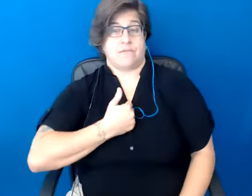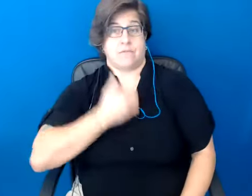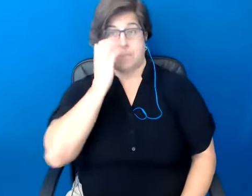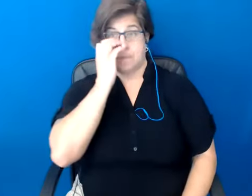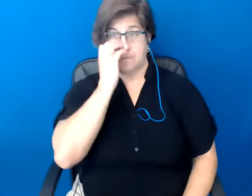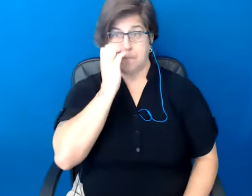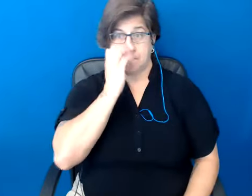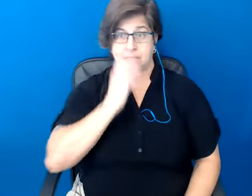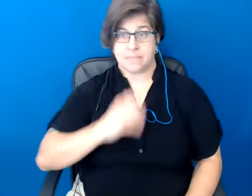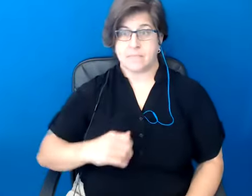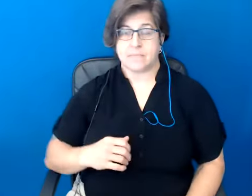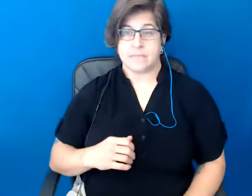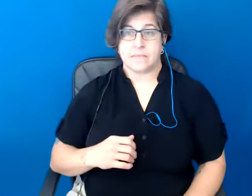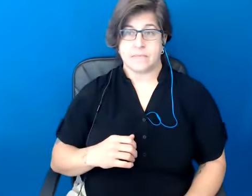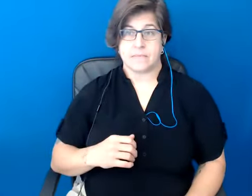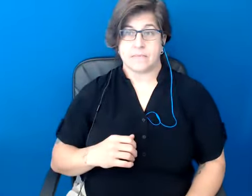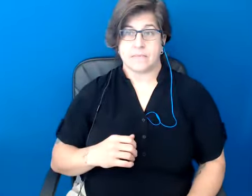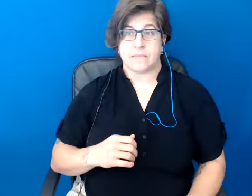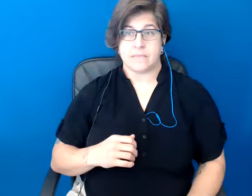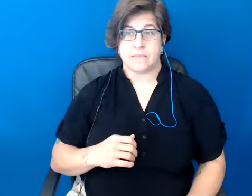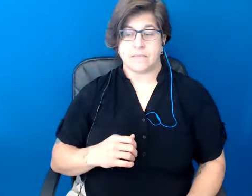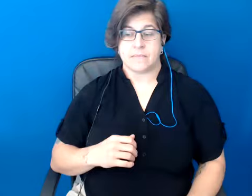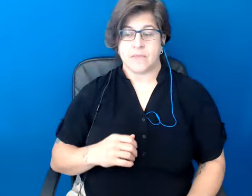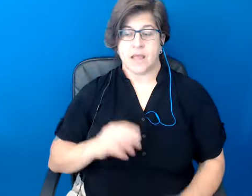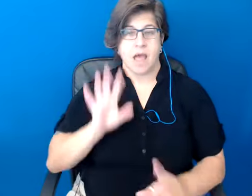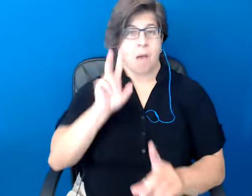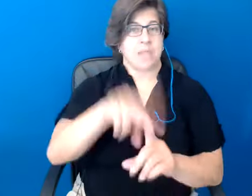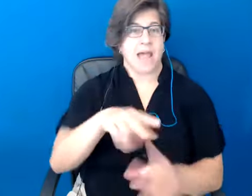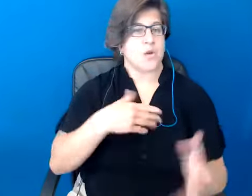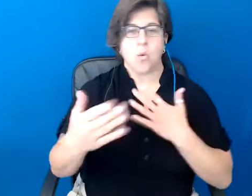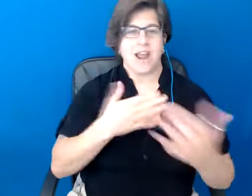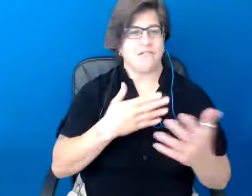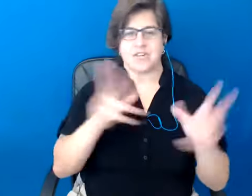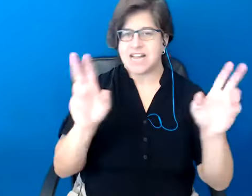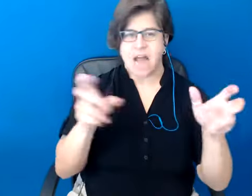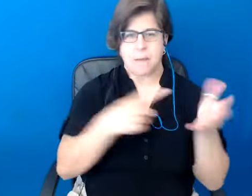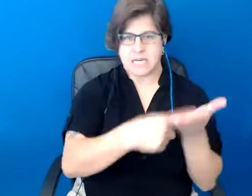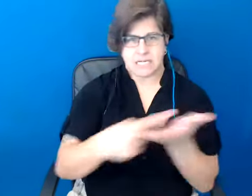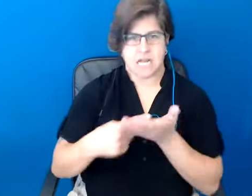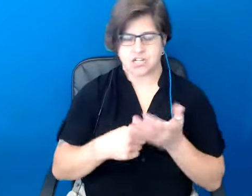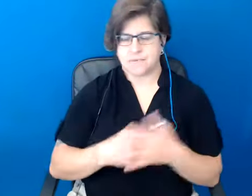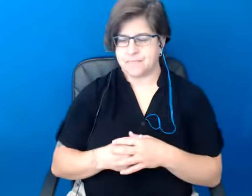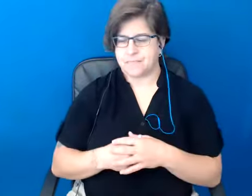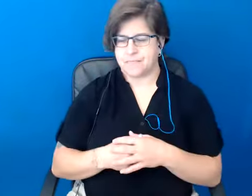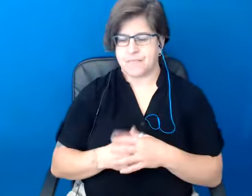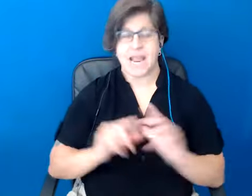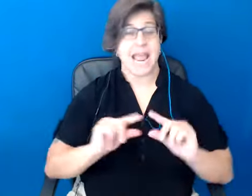share. I get one voice, I get one vote. And then I apply principles to whatever we're talking about.